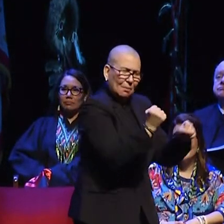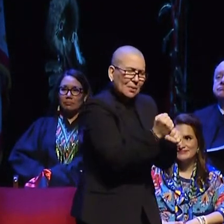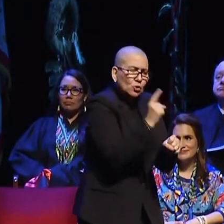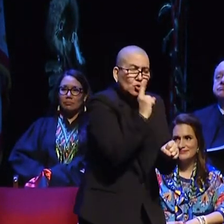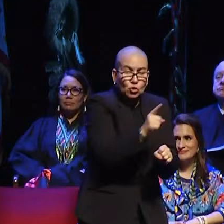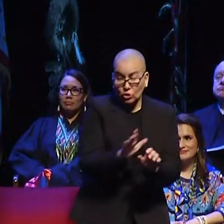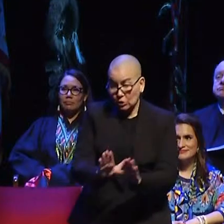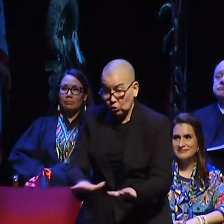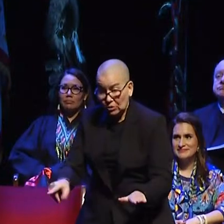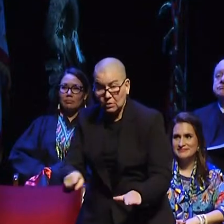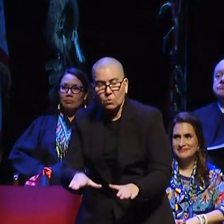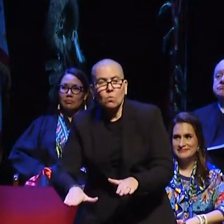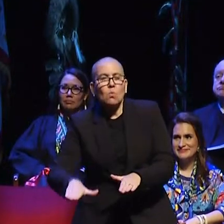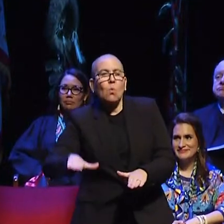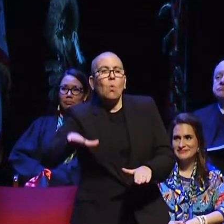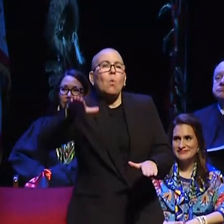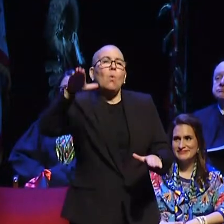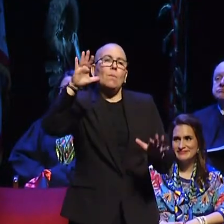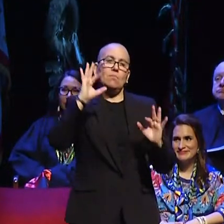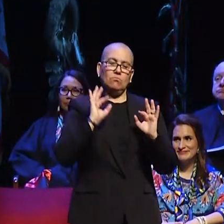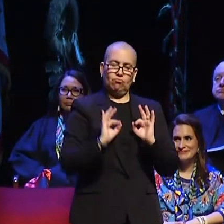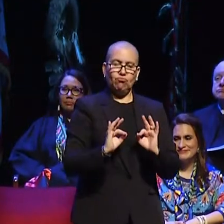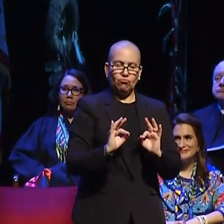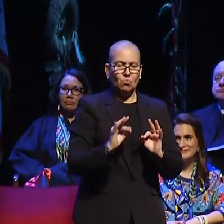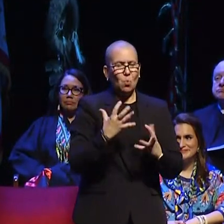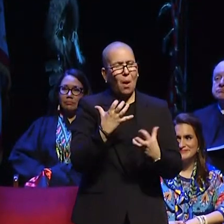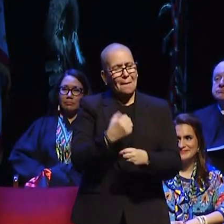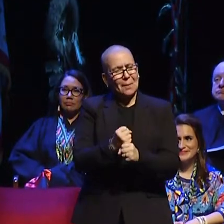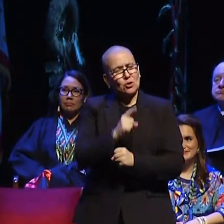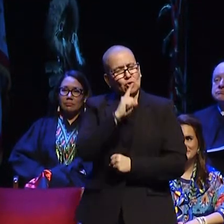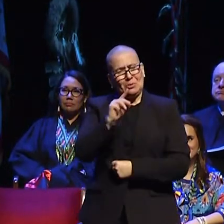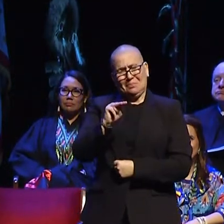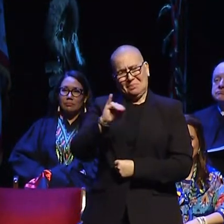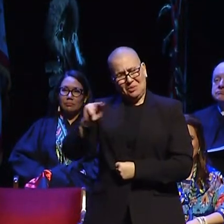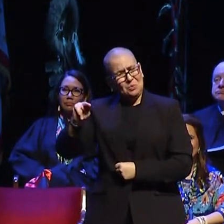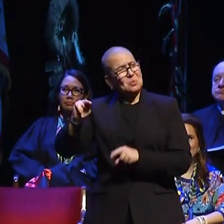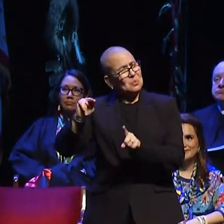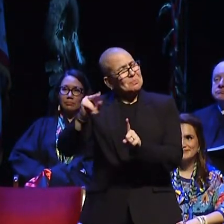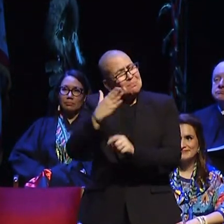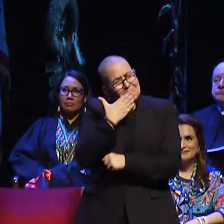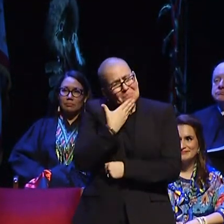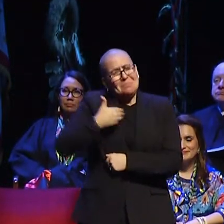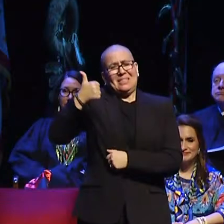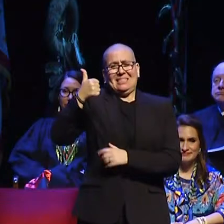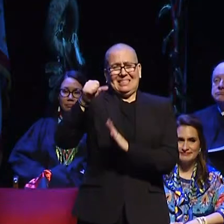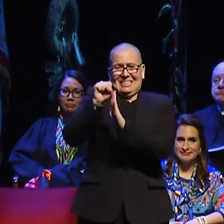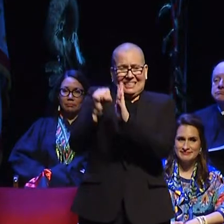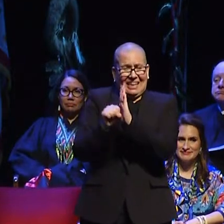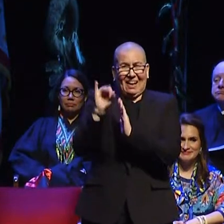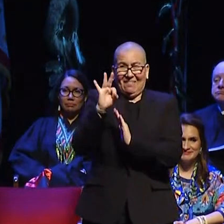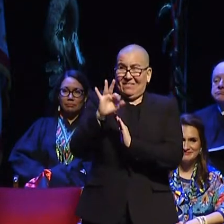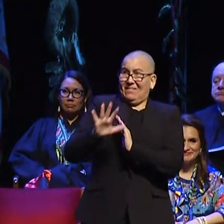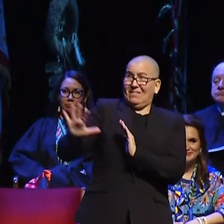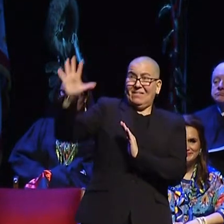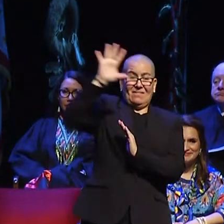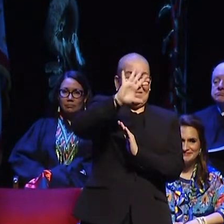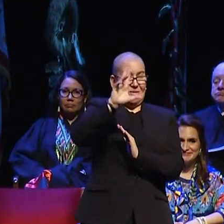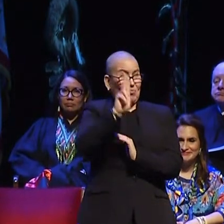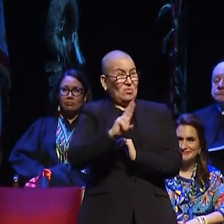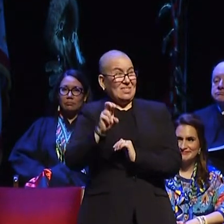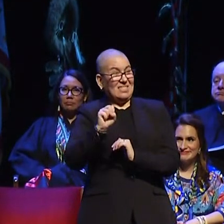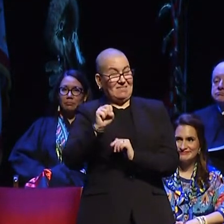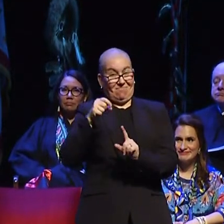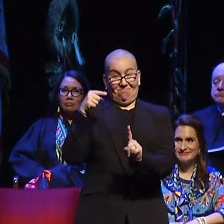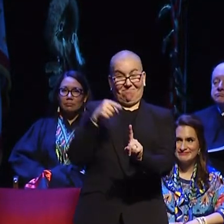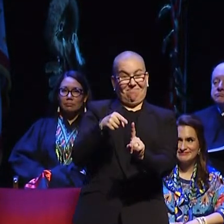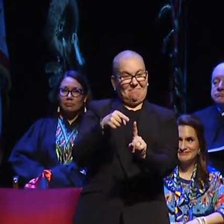simple: to make Minnesota the best state in the country for kids to live. This is what I've charged my team to do, to make our state the best place to